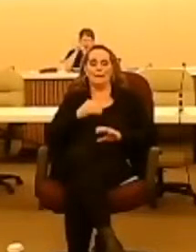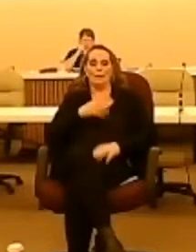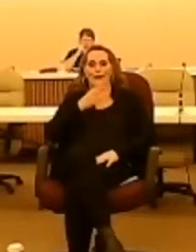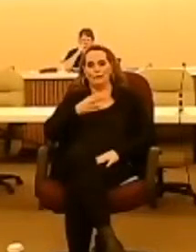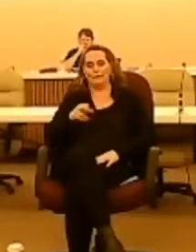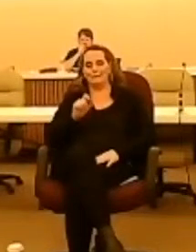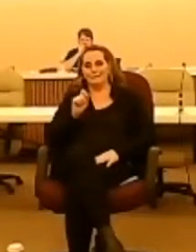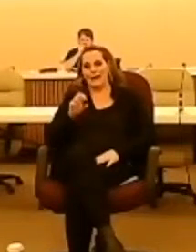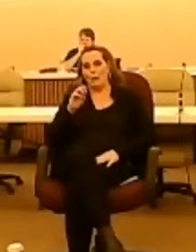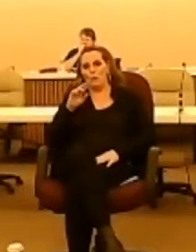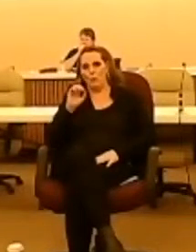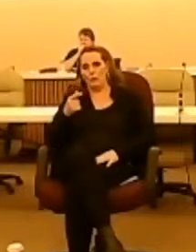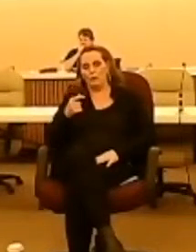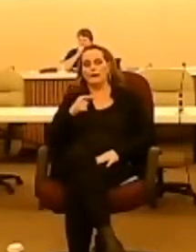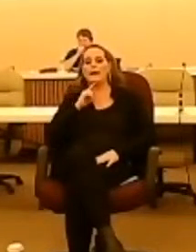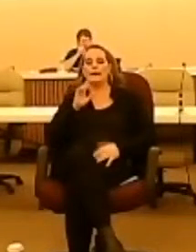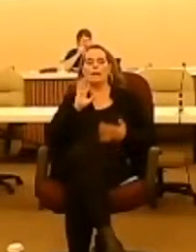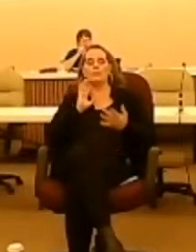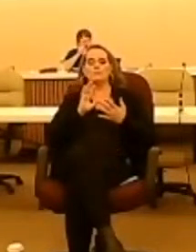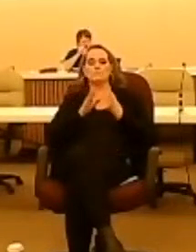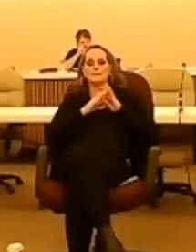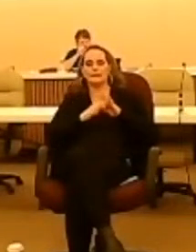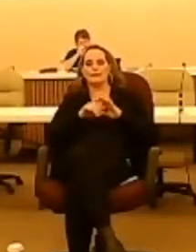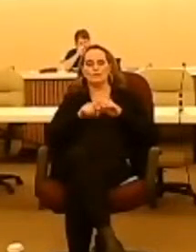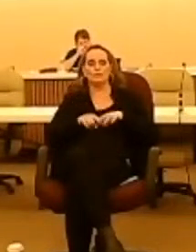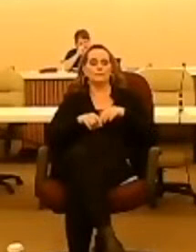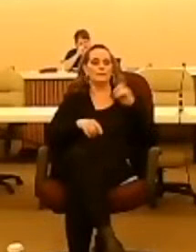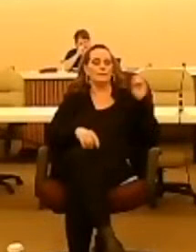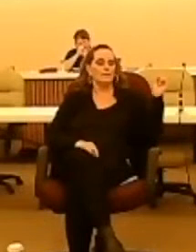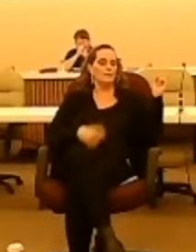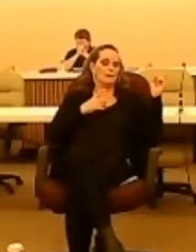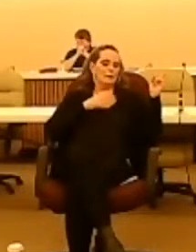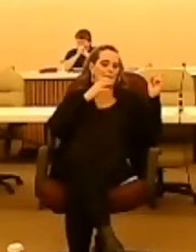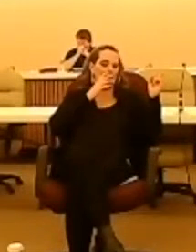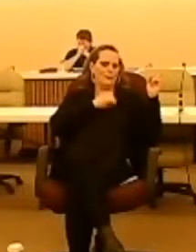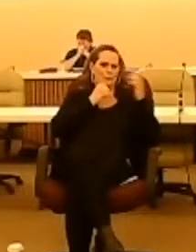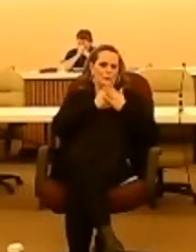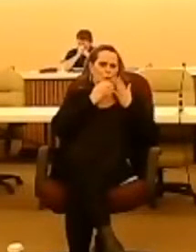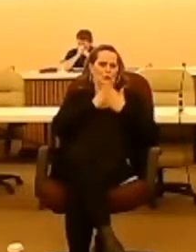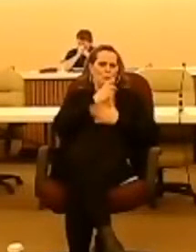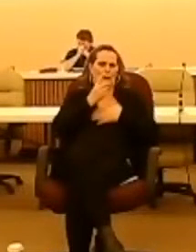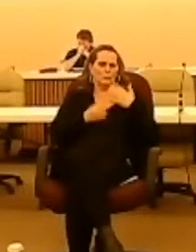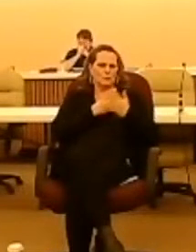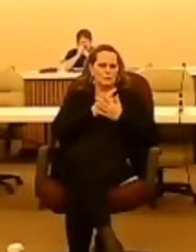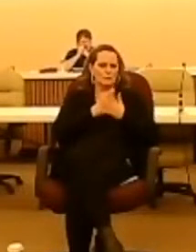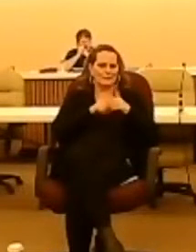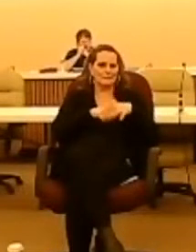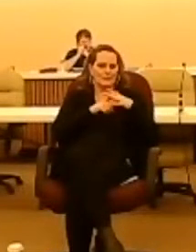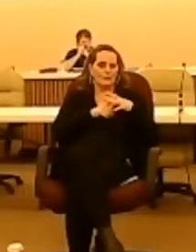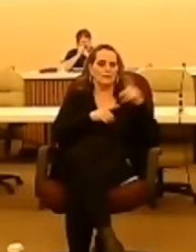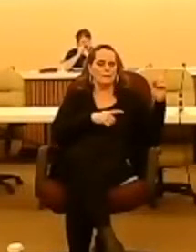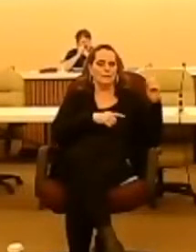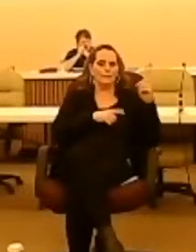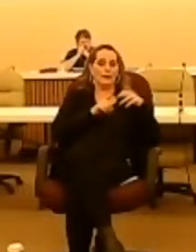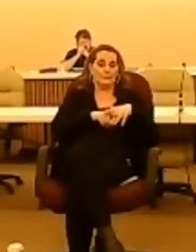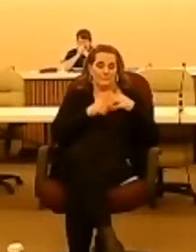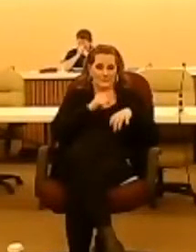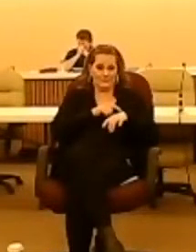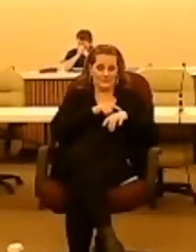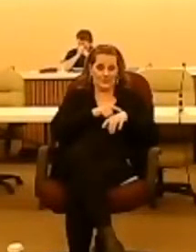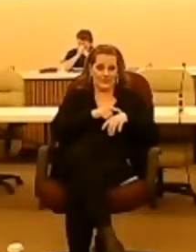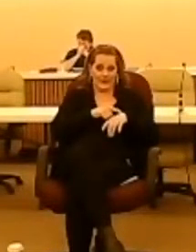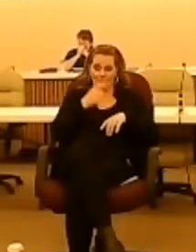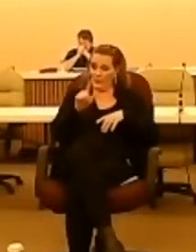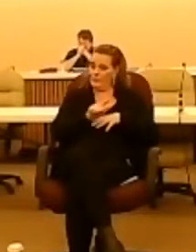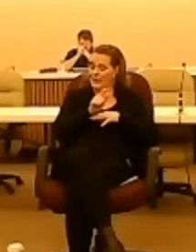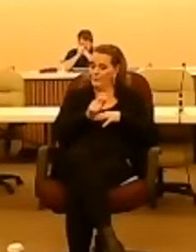supervisor@henrietta.org and I'll put you in touch with them. I missed, when do those new hours start? I missed that, the I'm start sorry? date. The start date for the library, when does the new